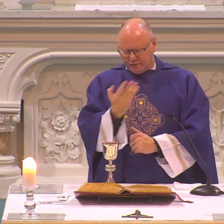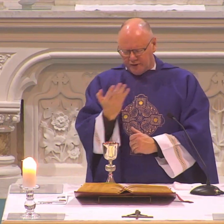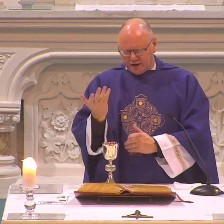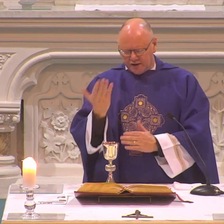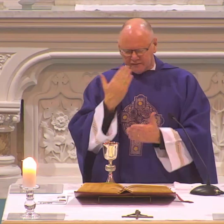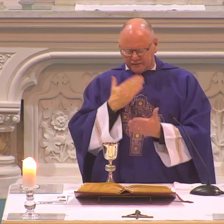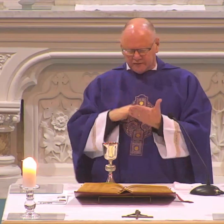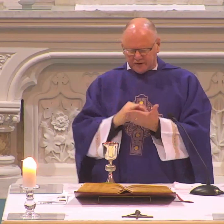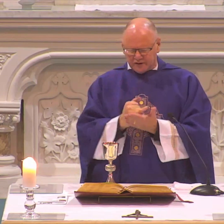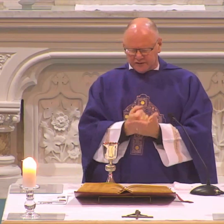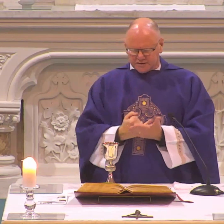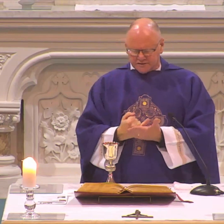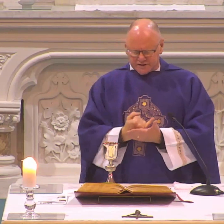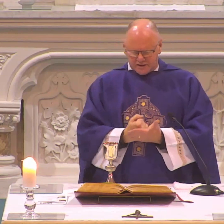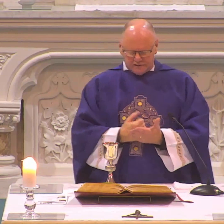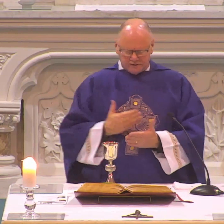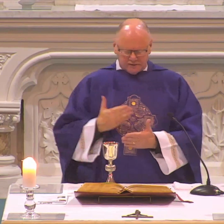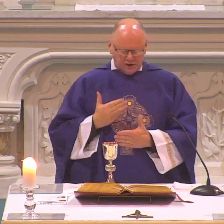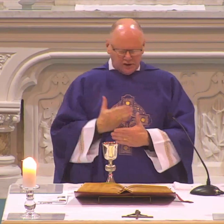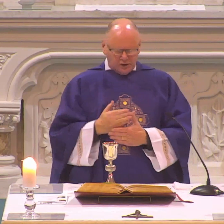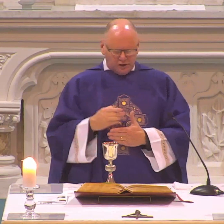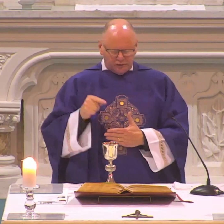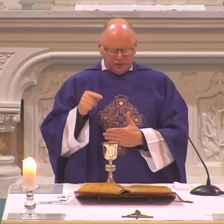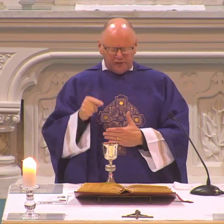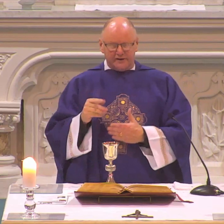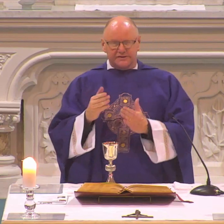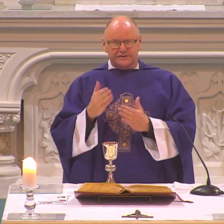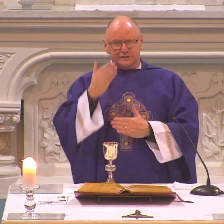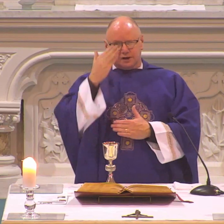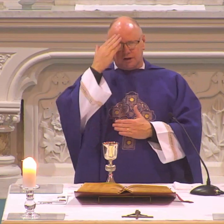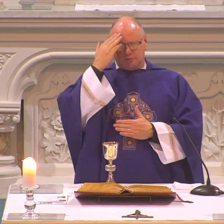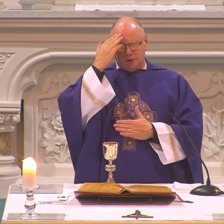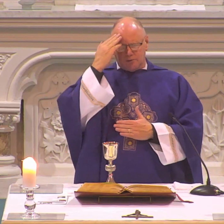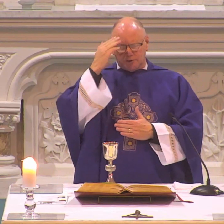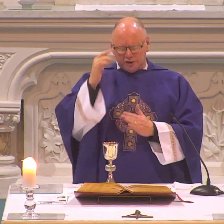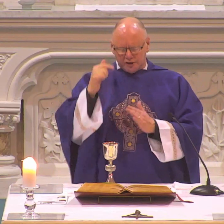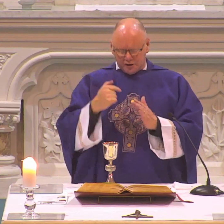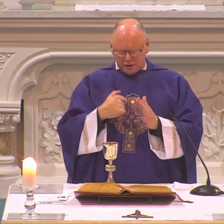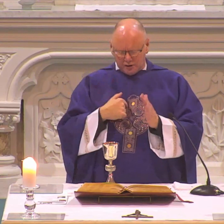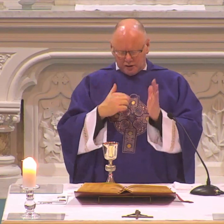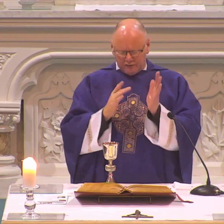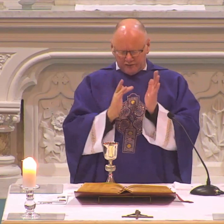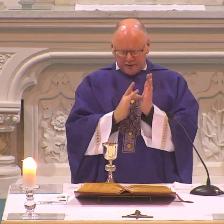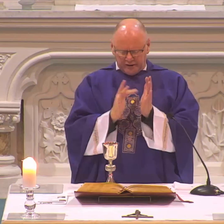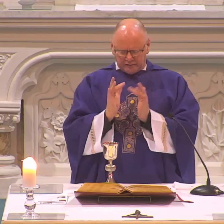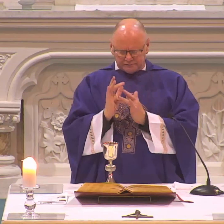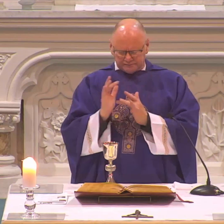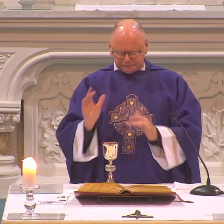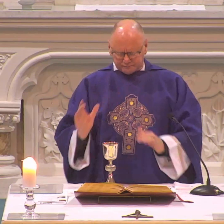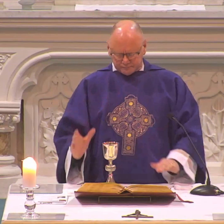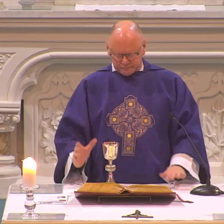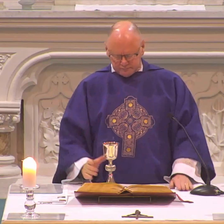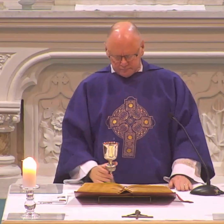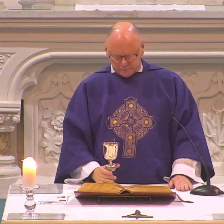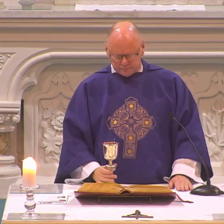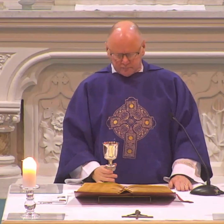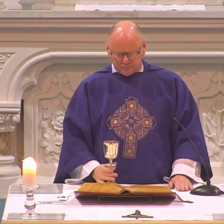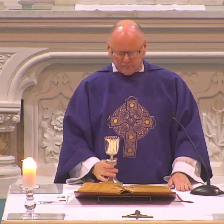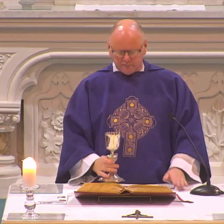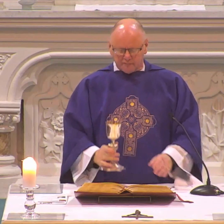for many for the forgiveness of sins. Do this in memory of me.